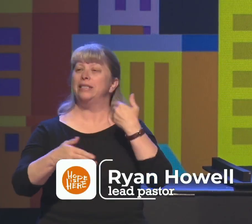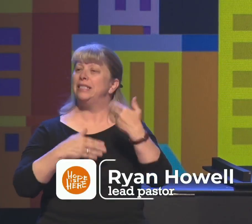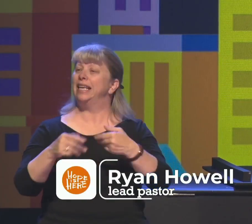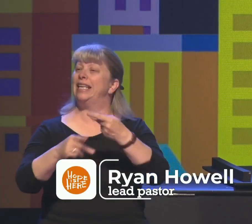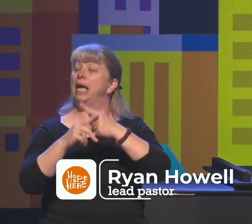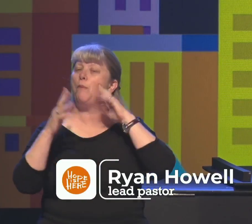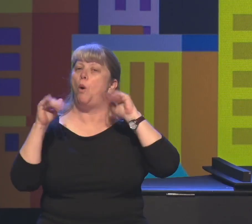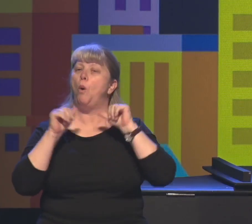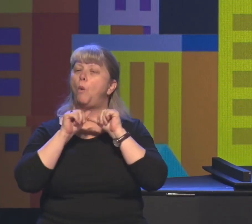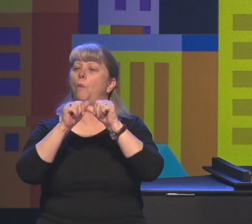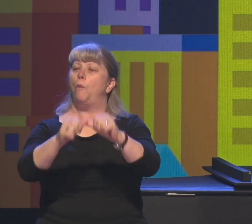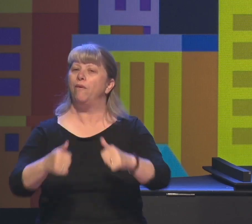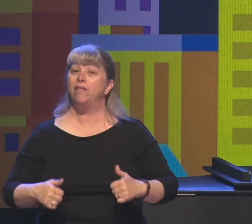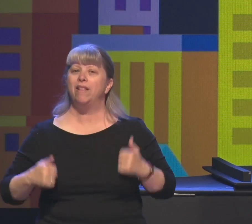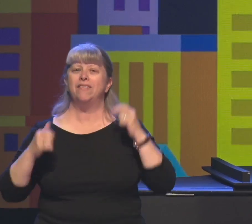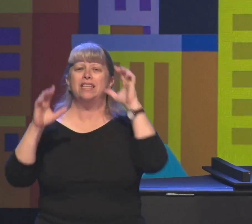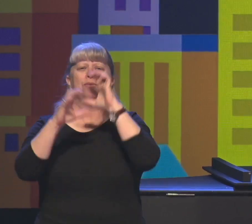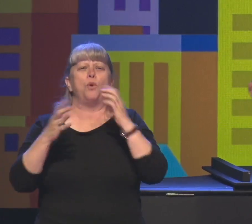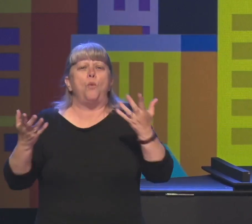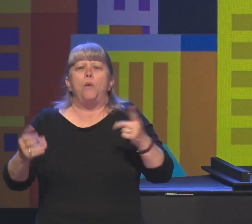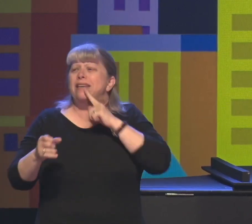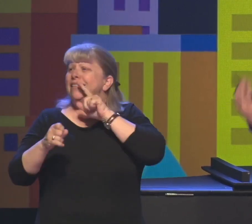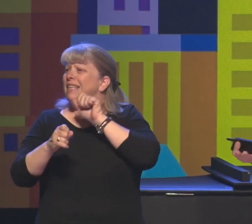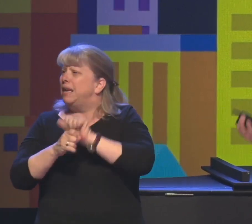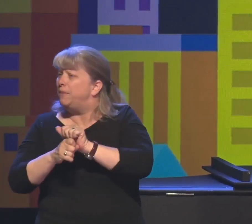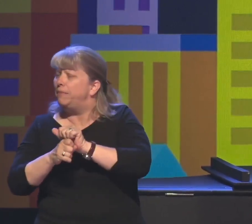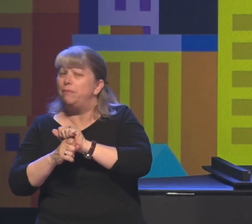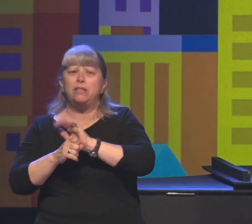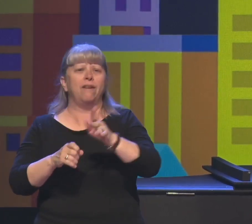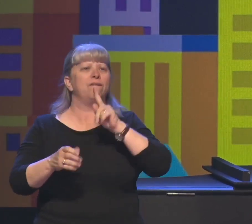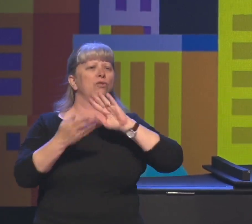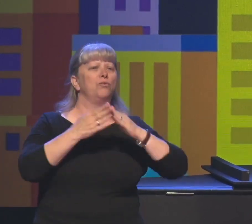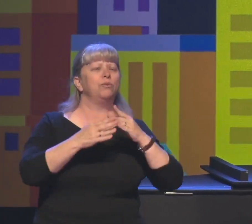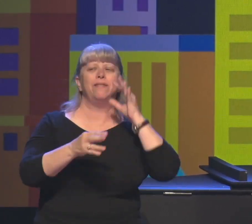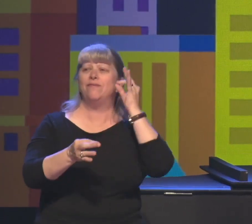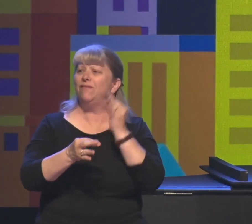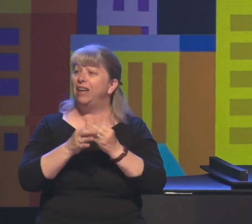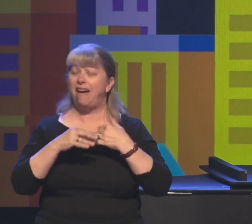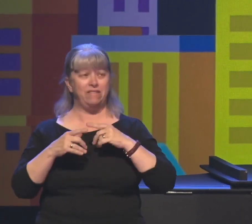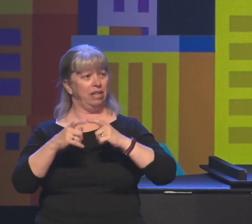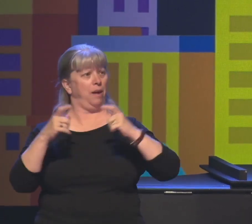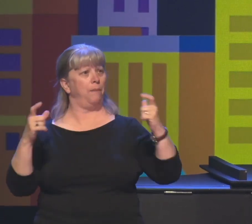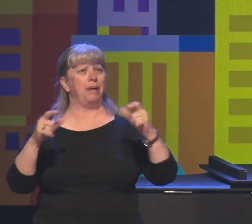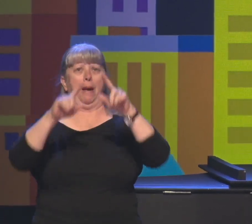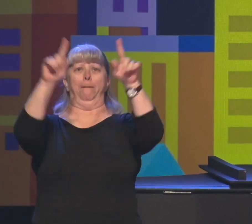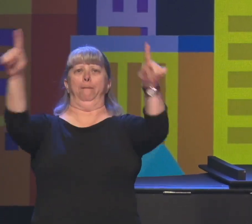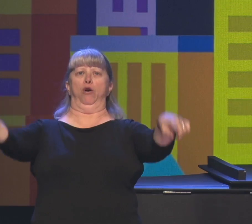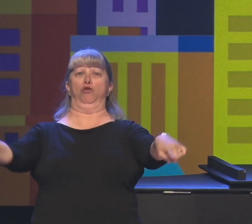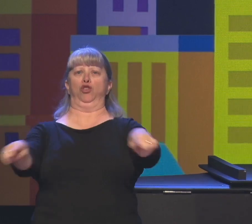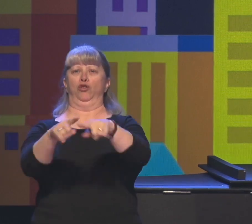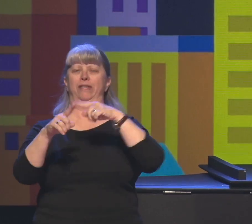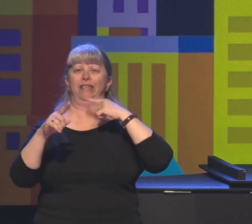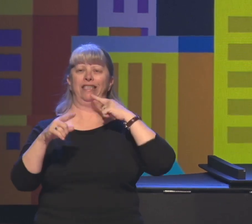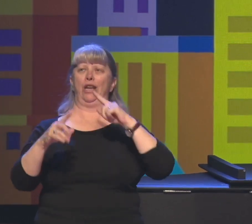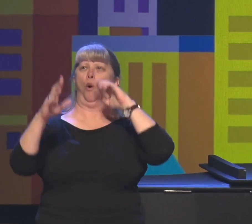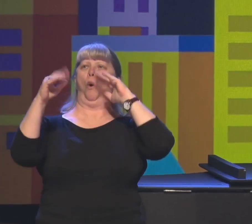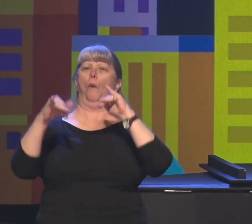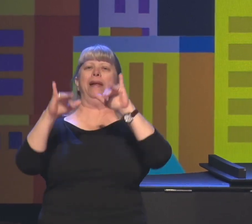Hope Alive, where we're exploring what are the commitments of a community of faith that has a big poster in the atrium that says hope is